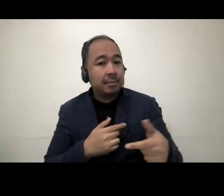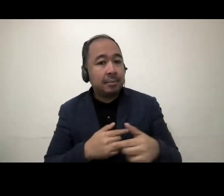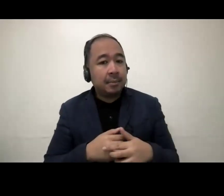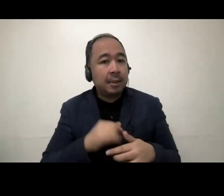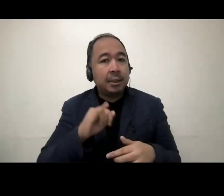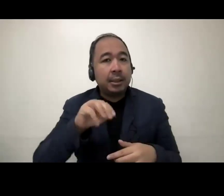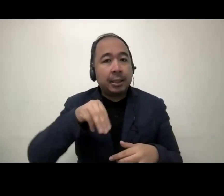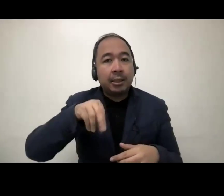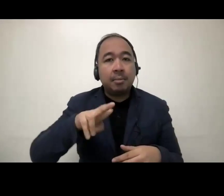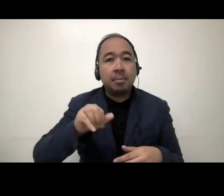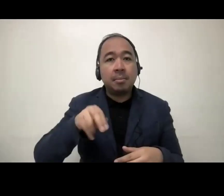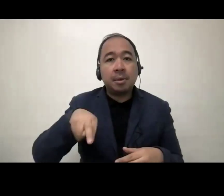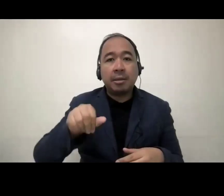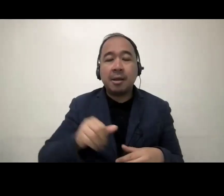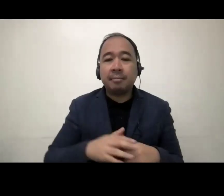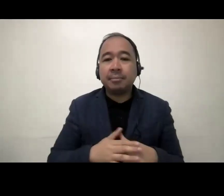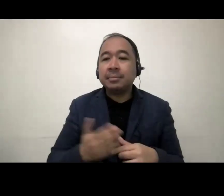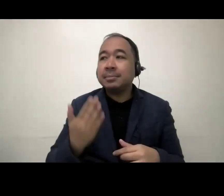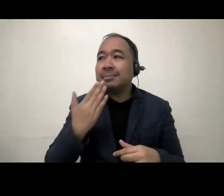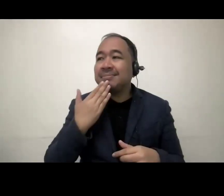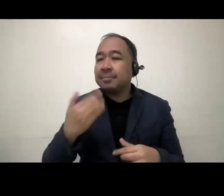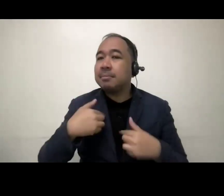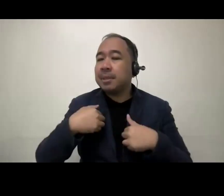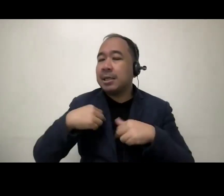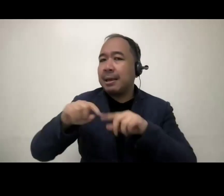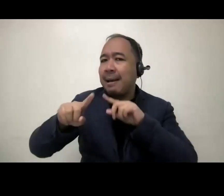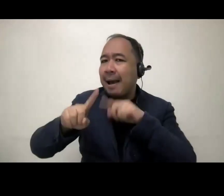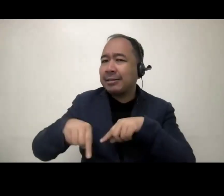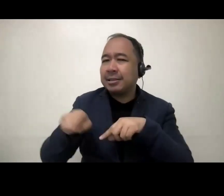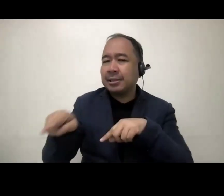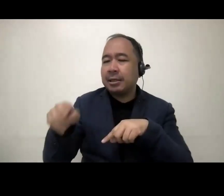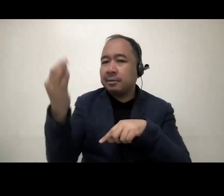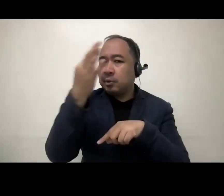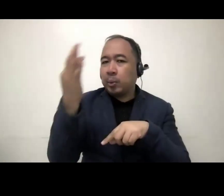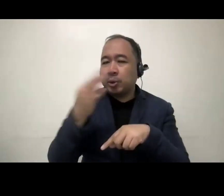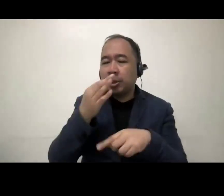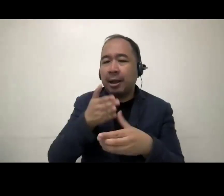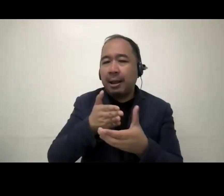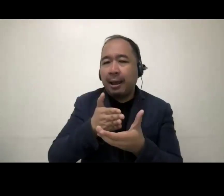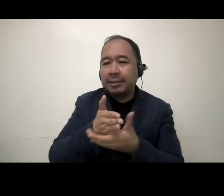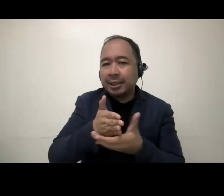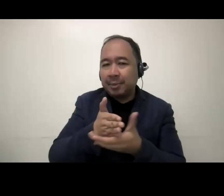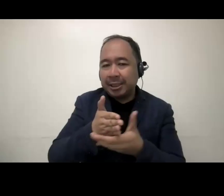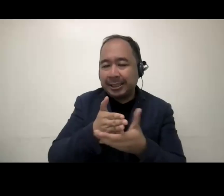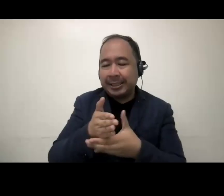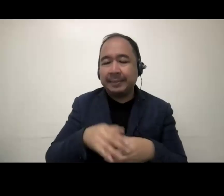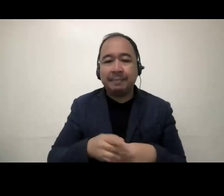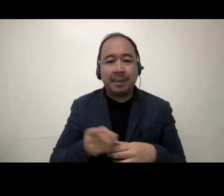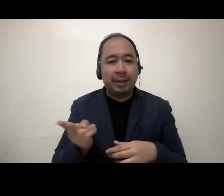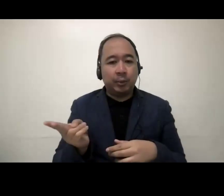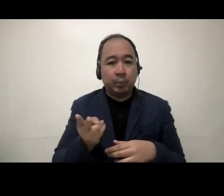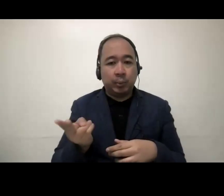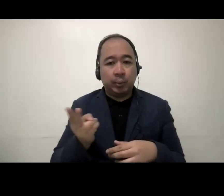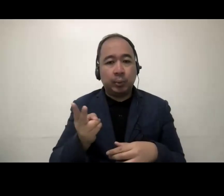Thank you, Romy. I just want to address the question of accessibility posed by both Radhika and Stephanie